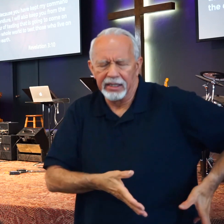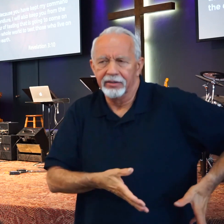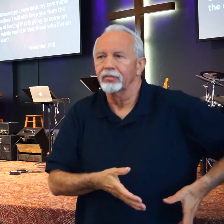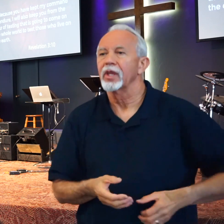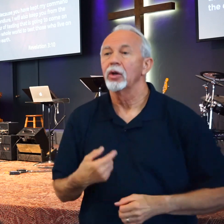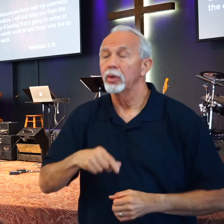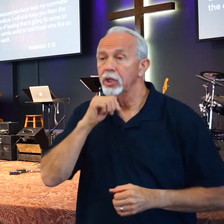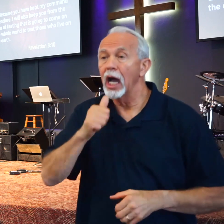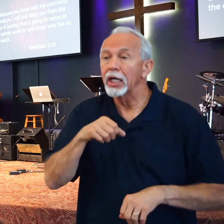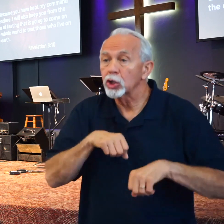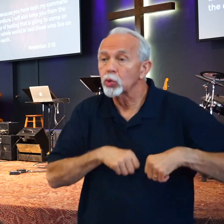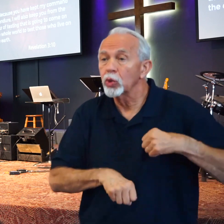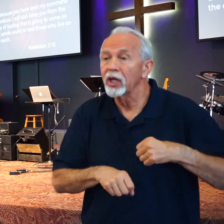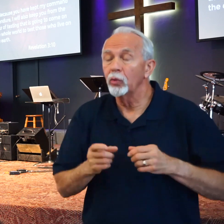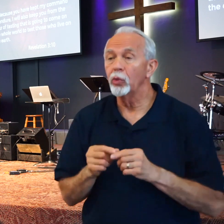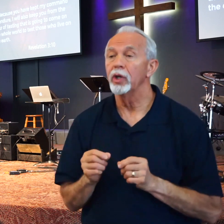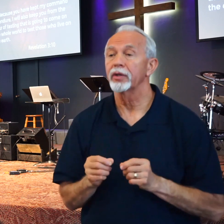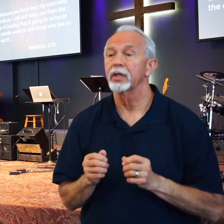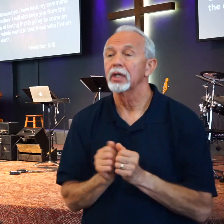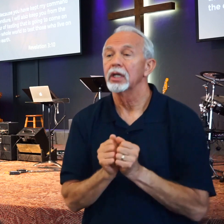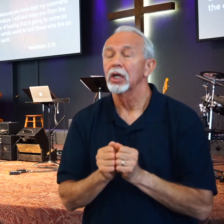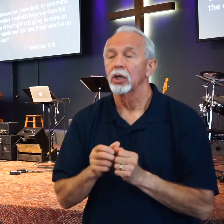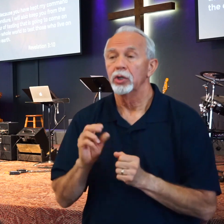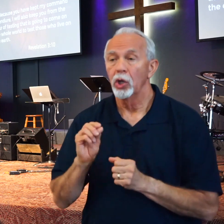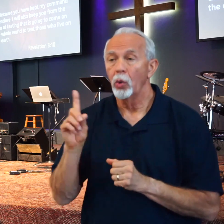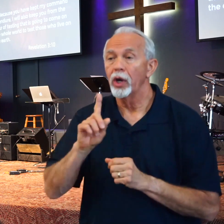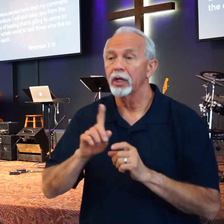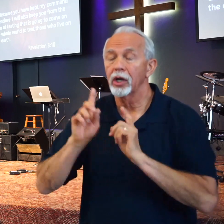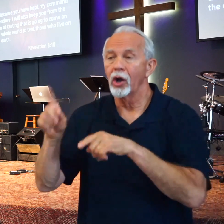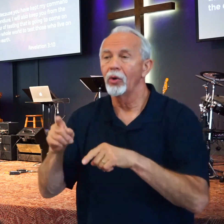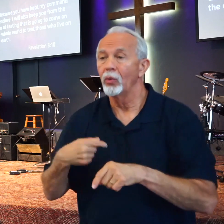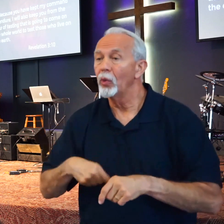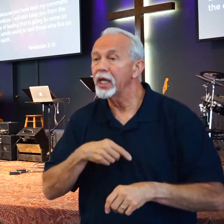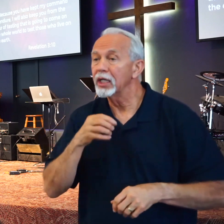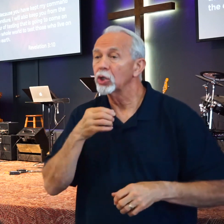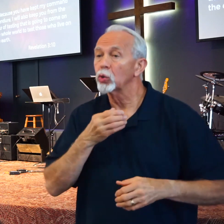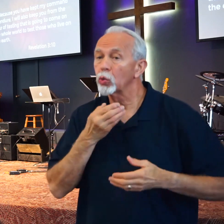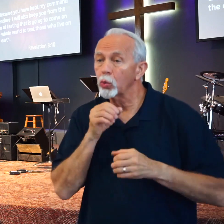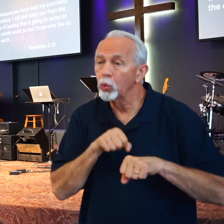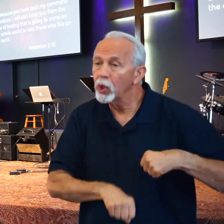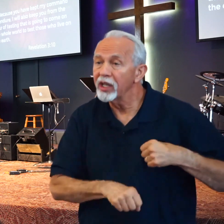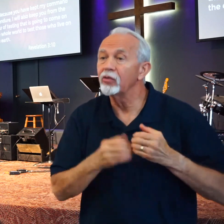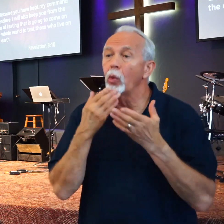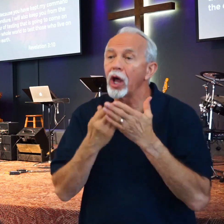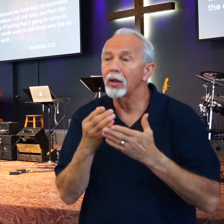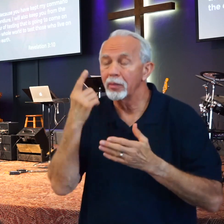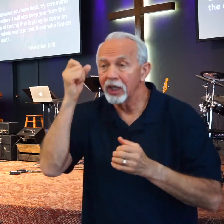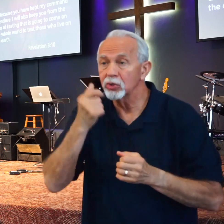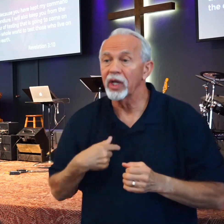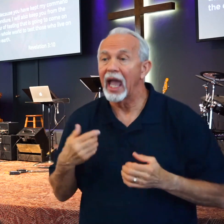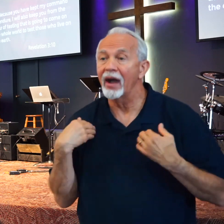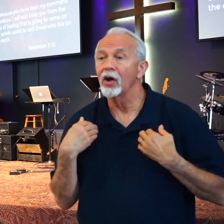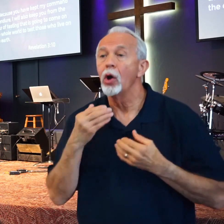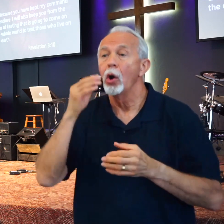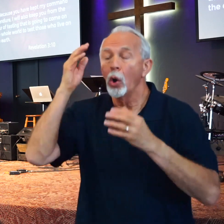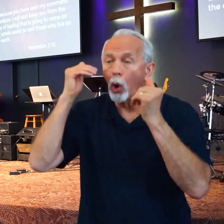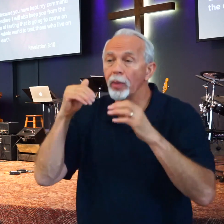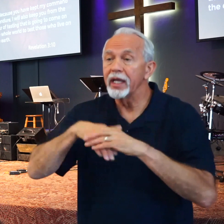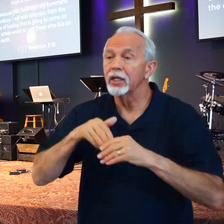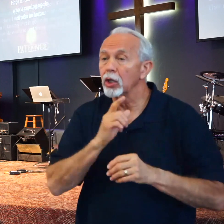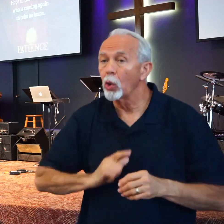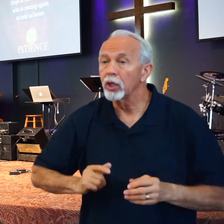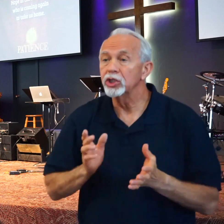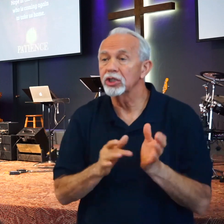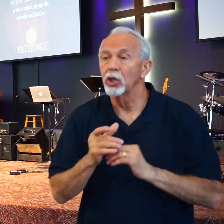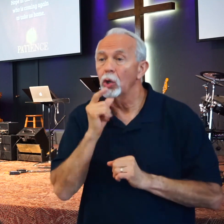we do not grieve with nowhere to go. We grieve well because we hope in the Lord Jesus, who is coming